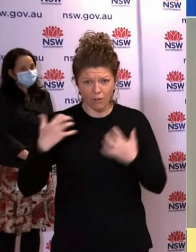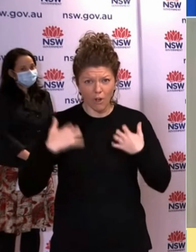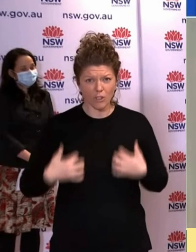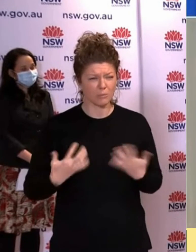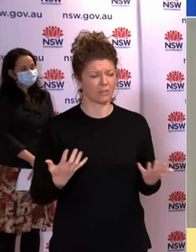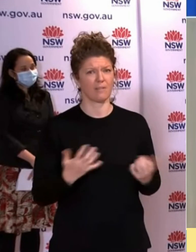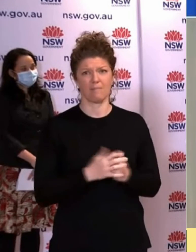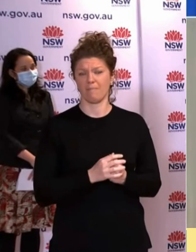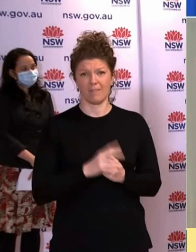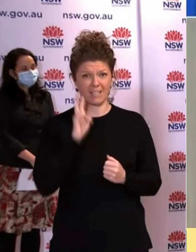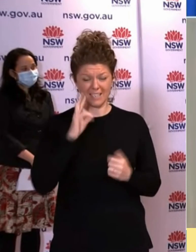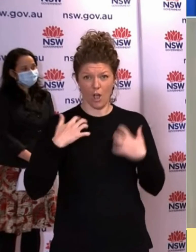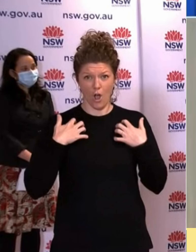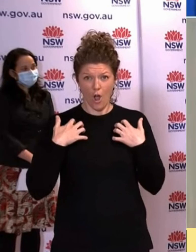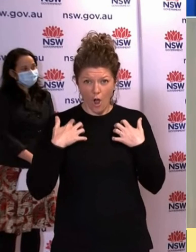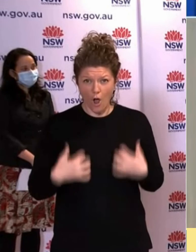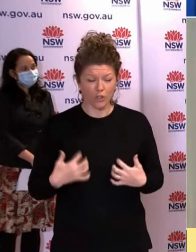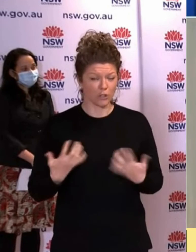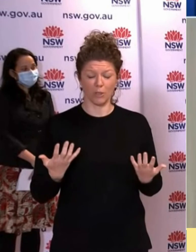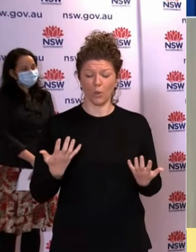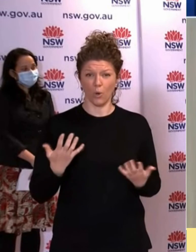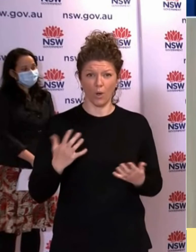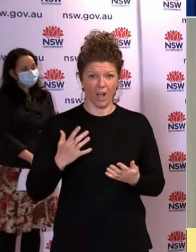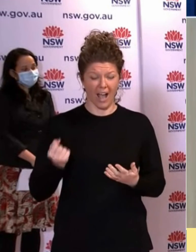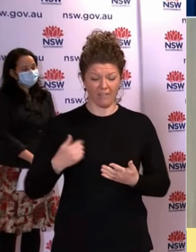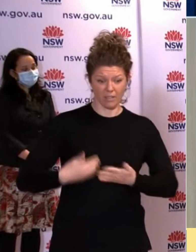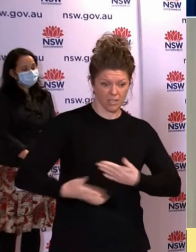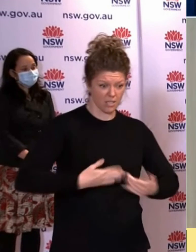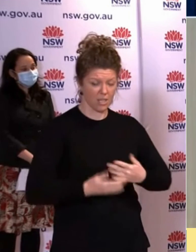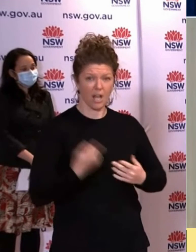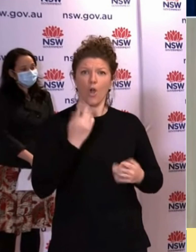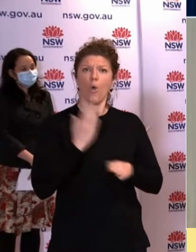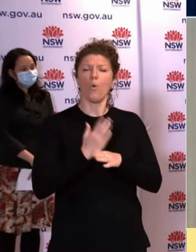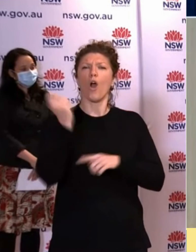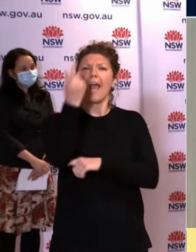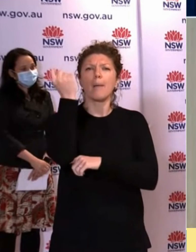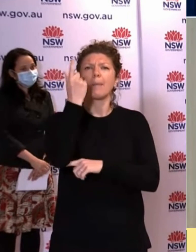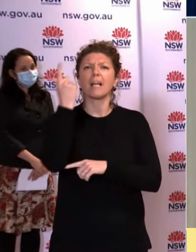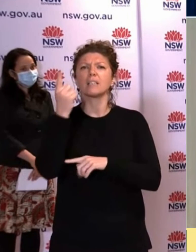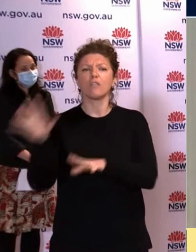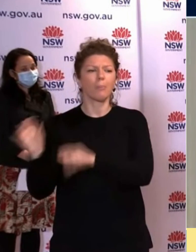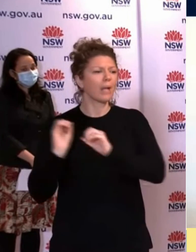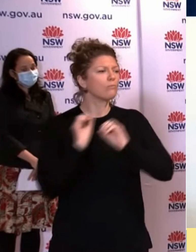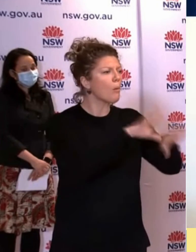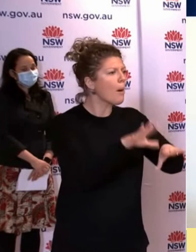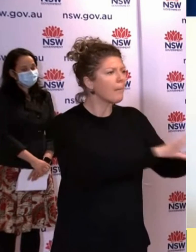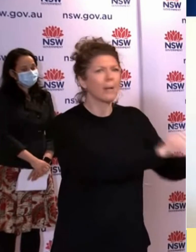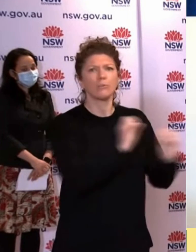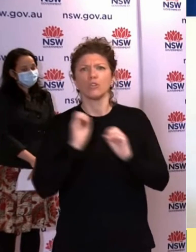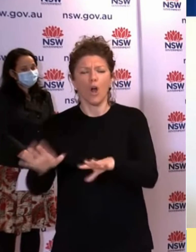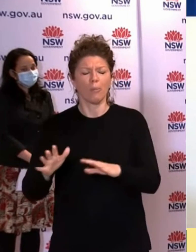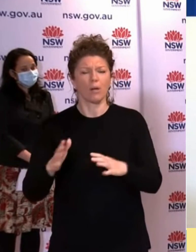ramping at hospitals. We're seeing paramedics doing hours on end outside of hospitals. Yeah. I think, but they're different issues. The